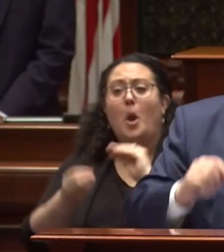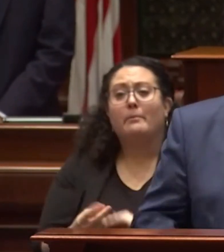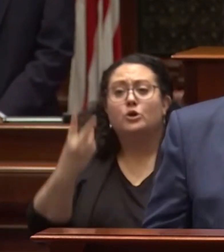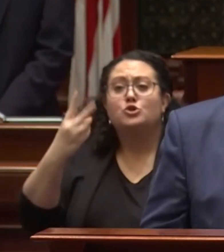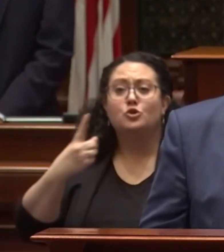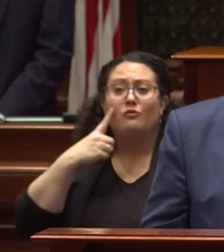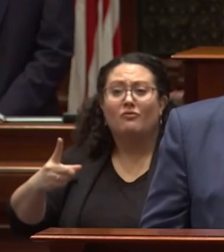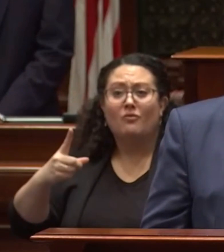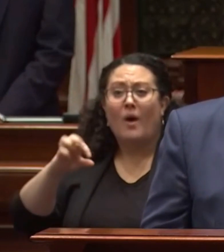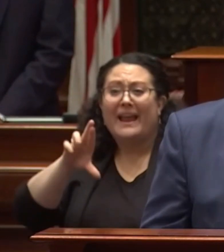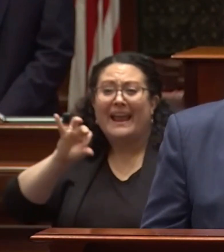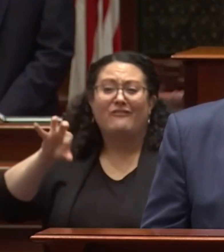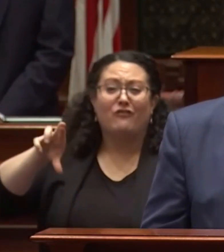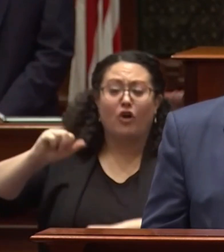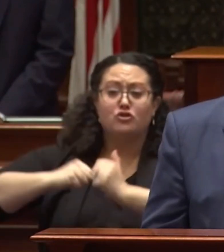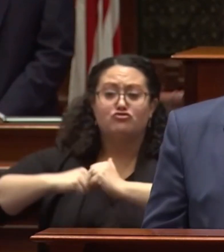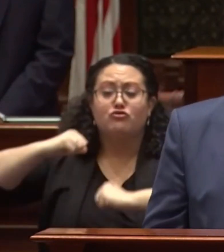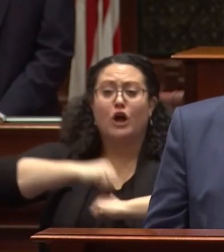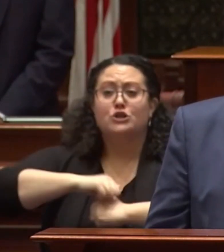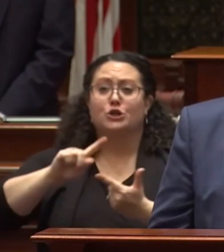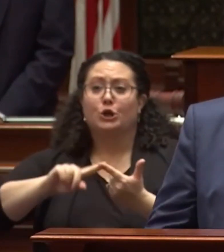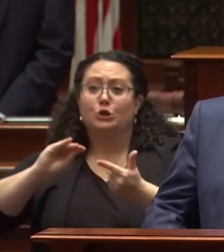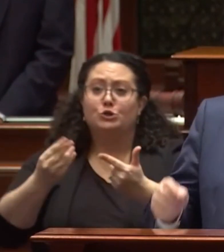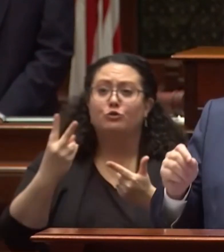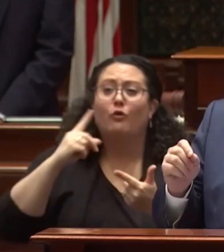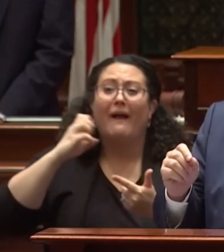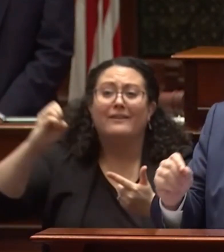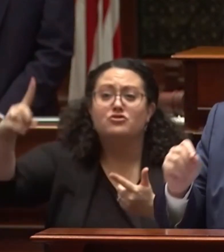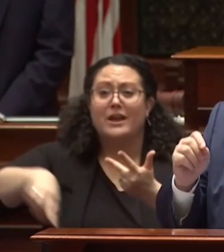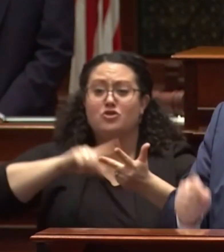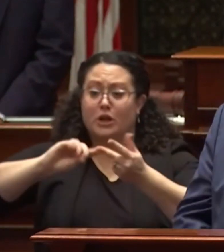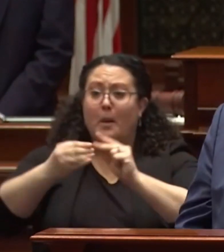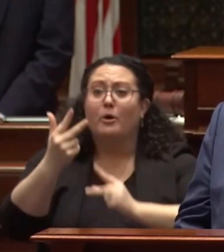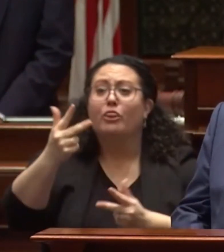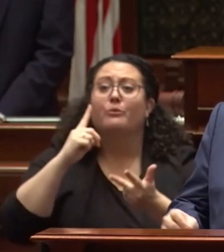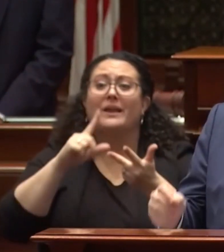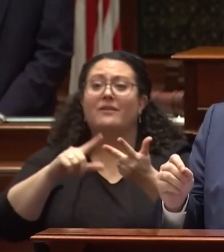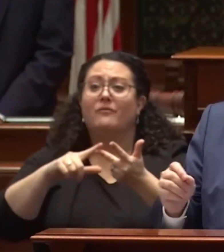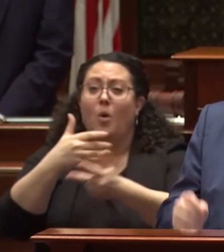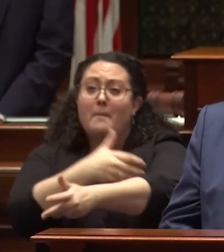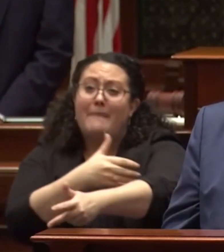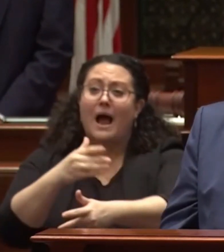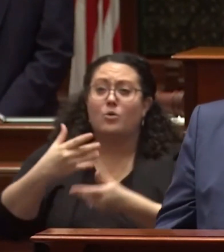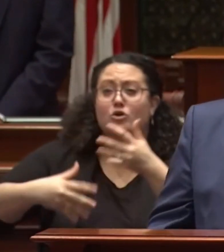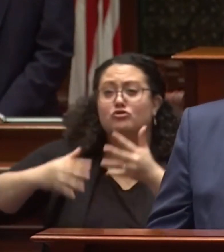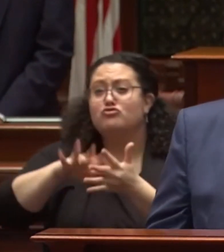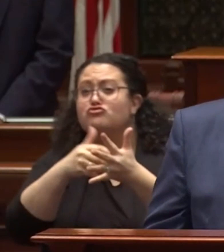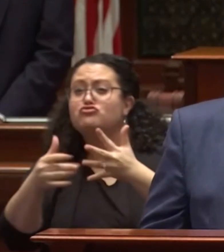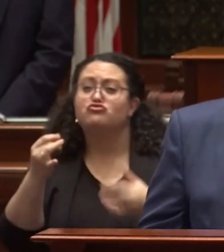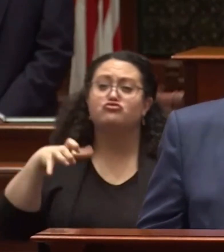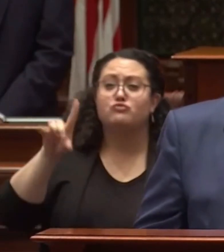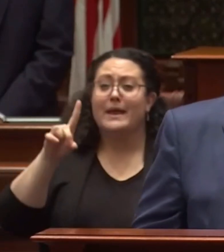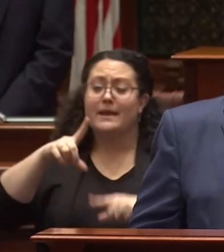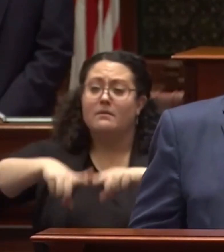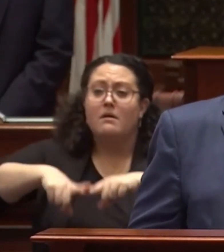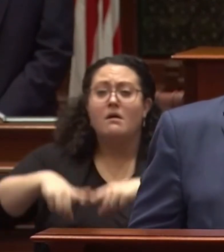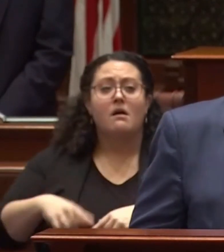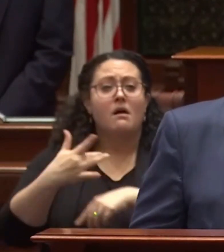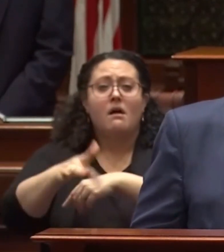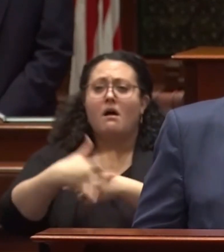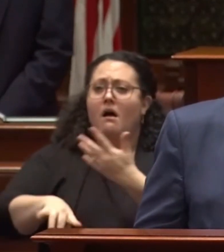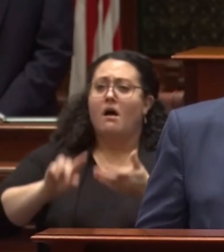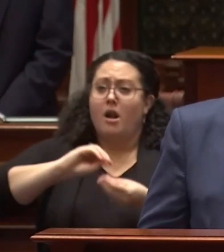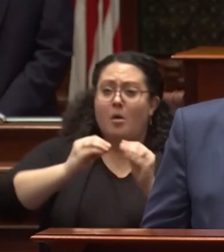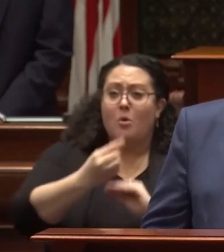#2 for infrastructure, #2 for education, #3 for power grid reliability. We have the #1